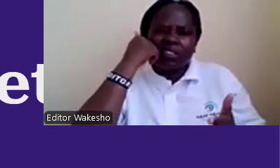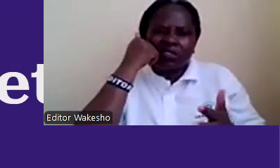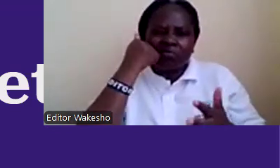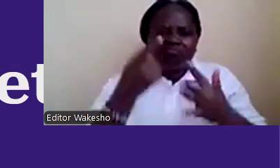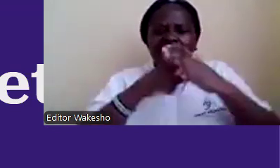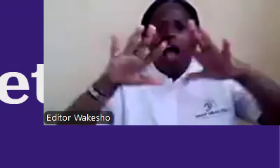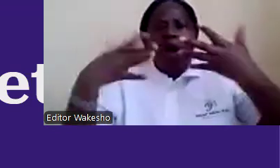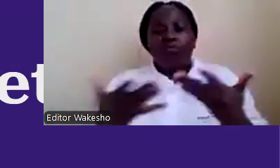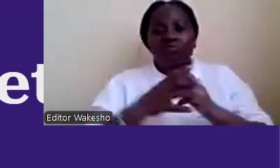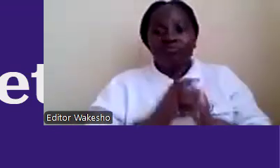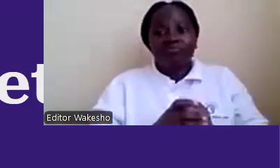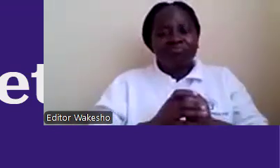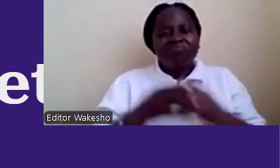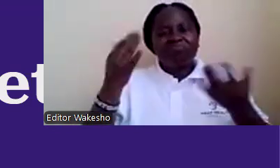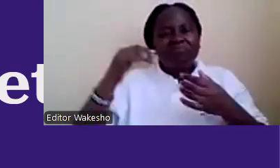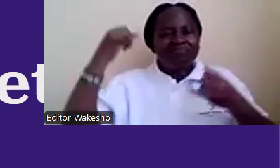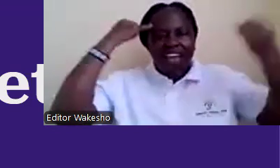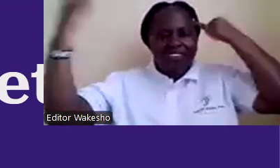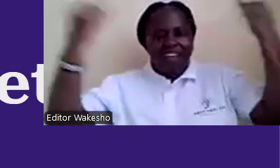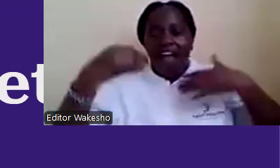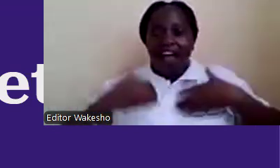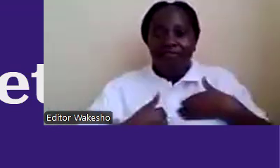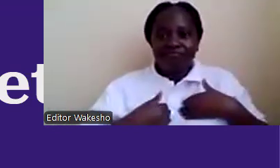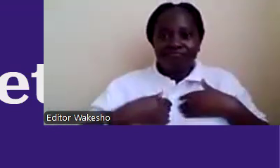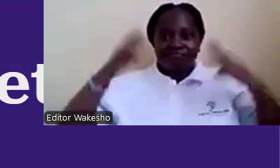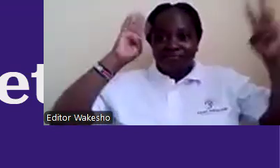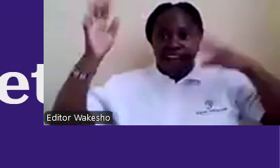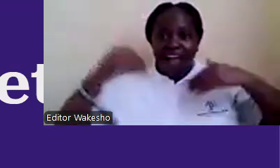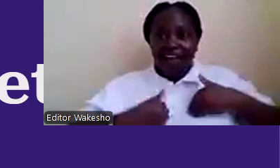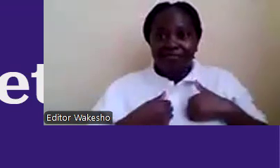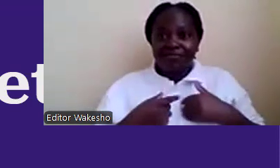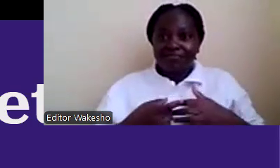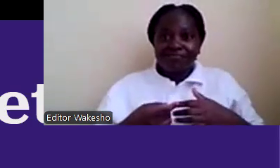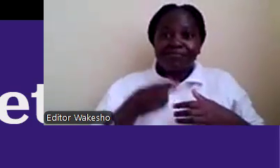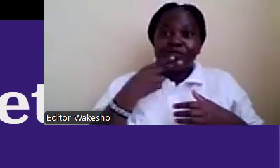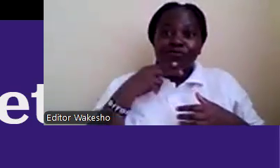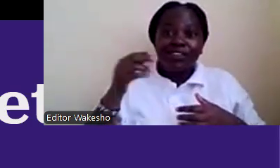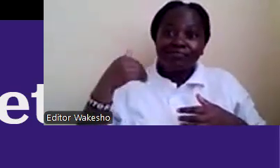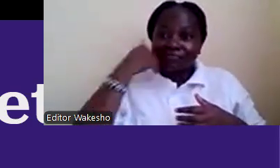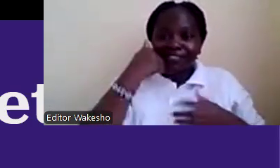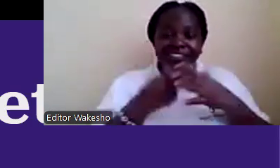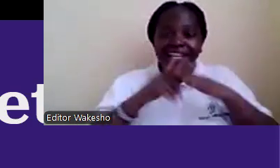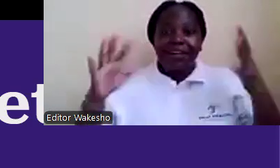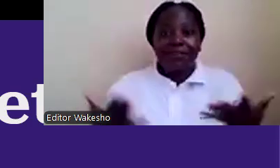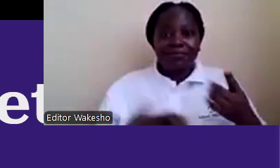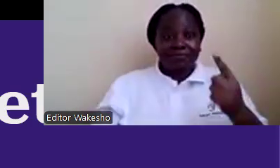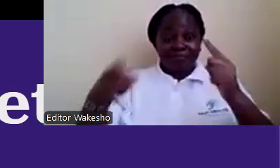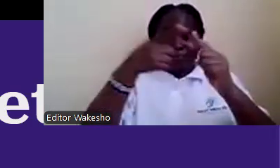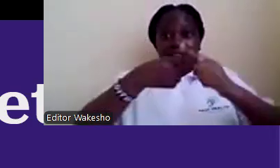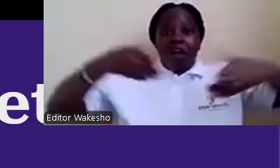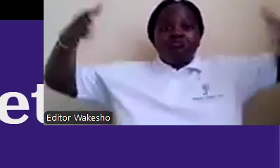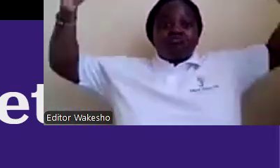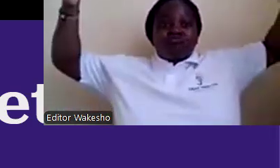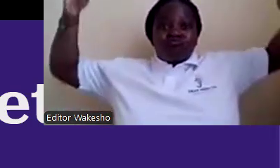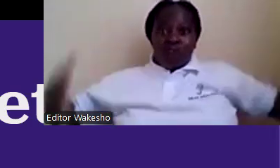a bit of an idea, right? Because it's taking us back to the risk factors. So number 1, being overweight or not